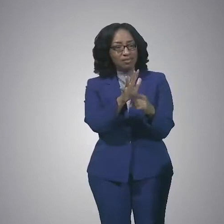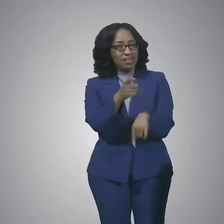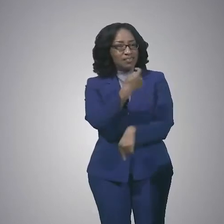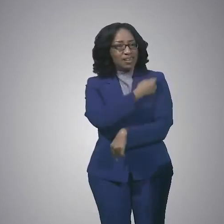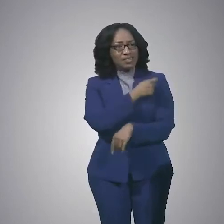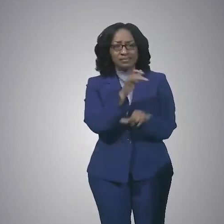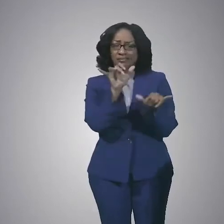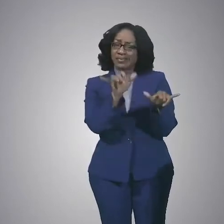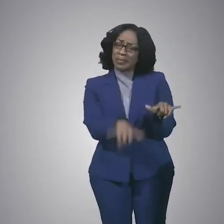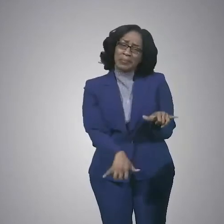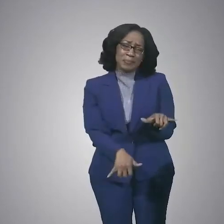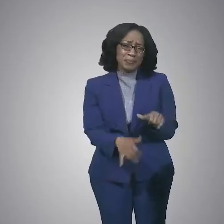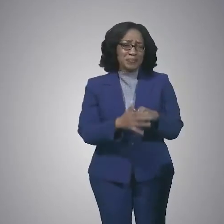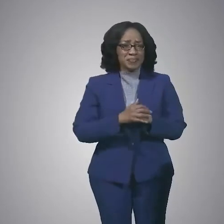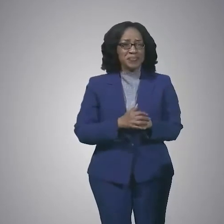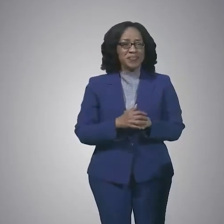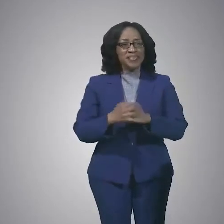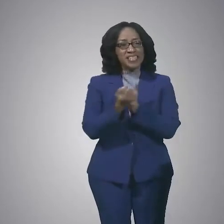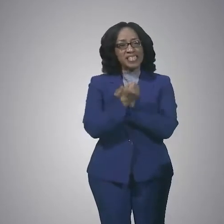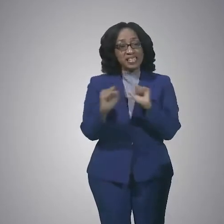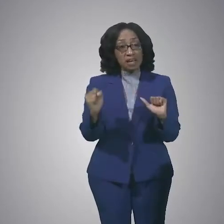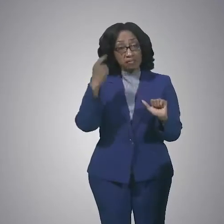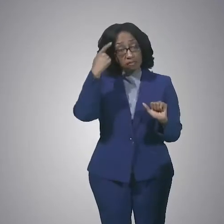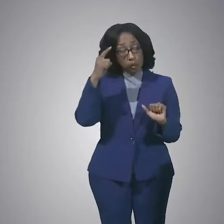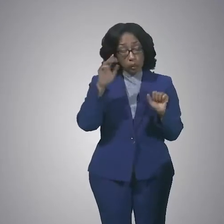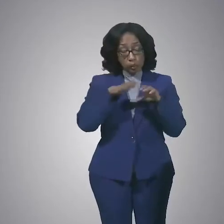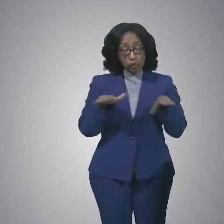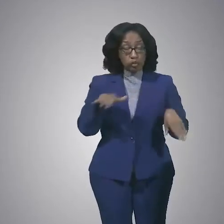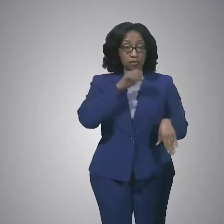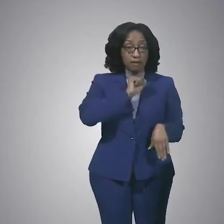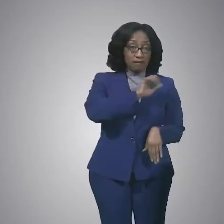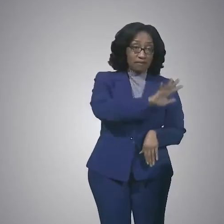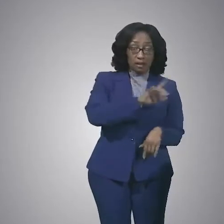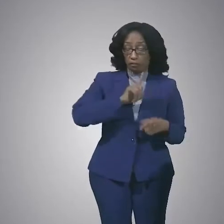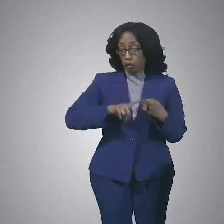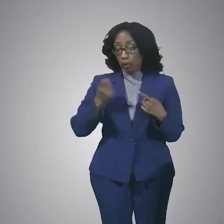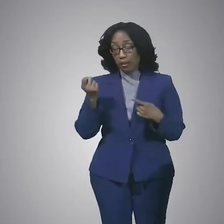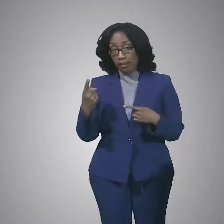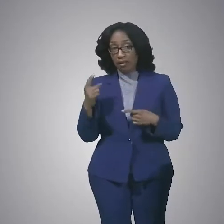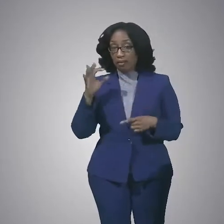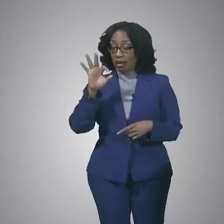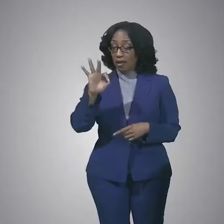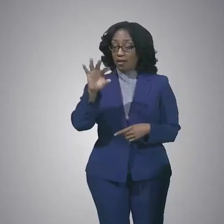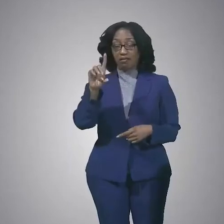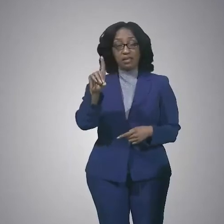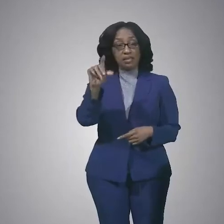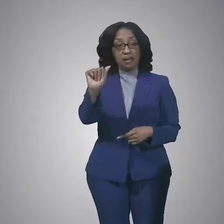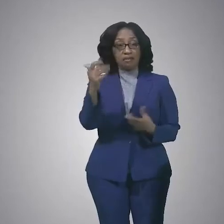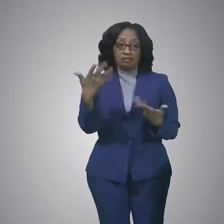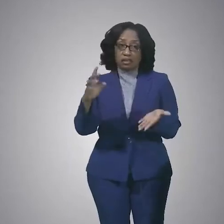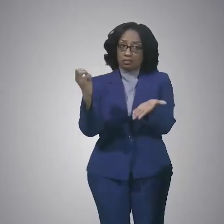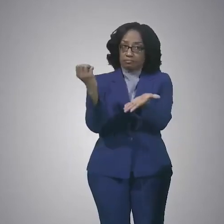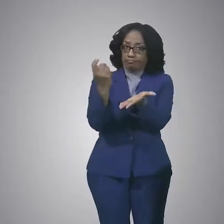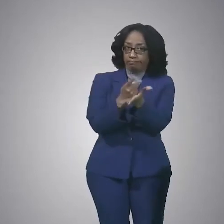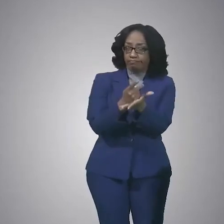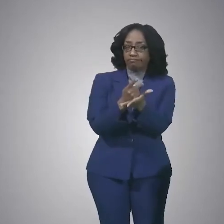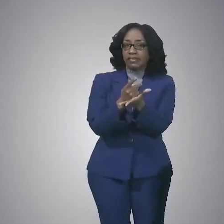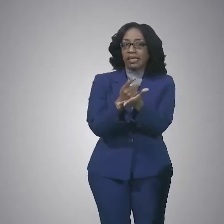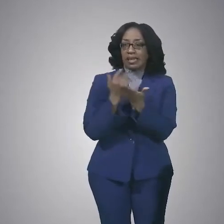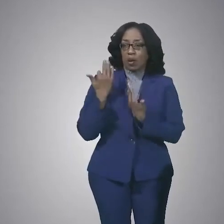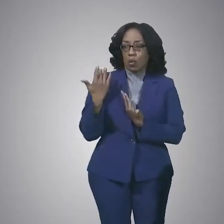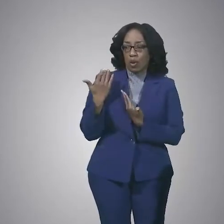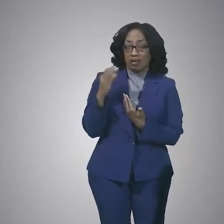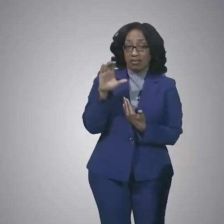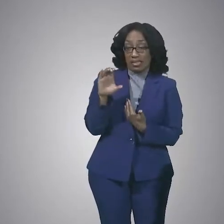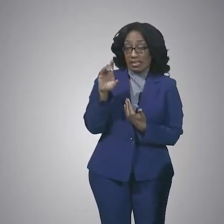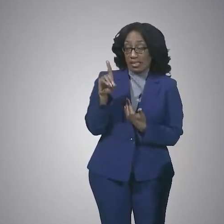is found to be safe and effective in 5 to 11-year-olds. We already know that the FDA has approved it, and once the CDC comes